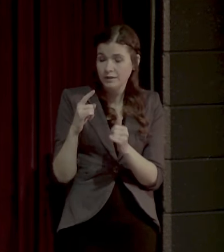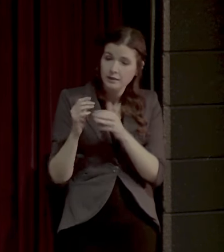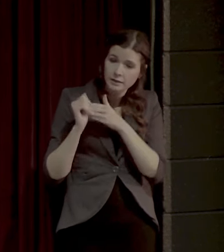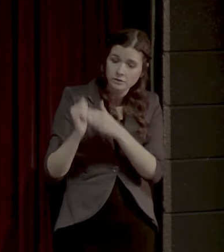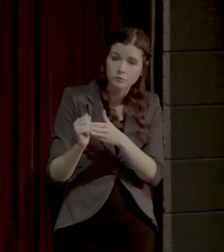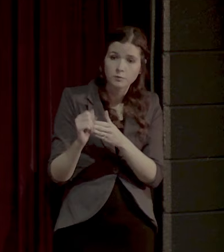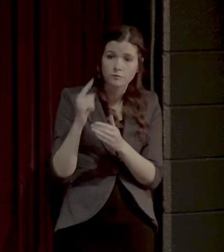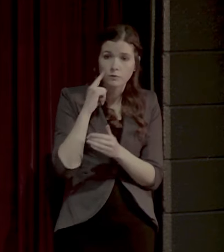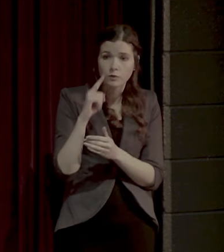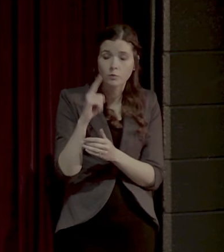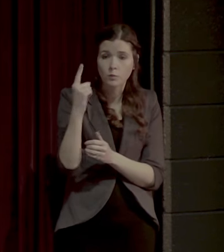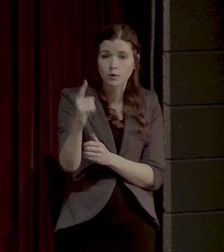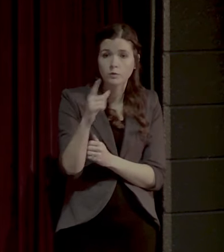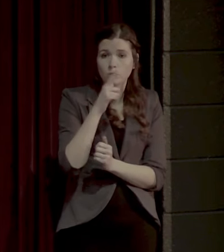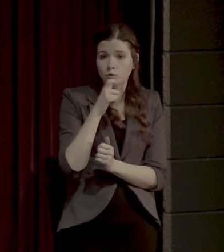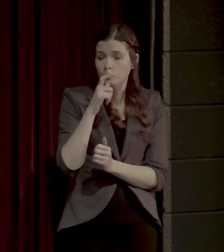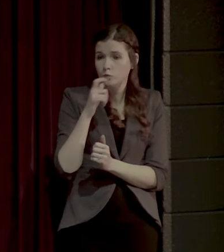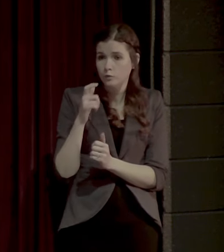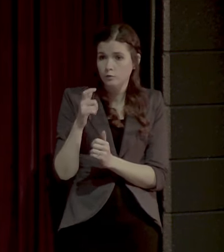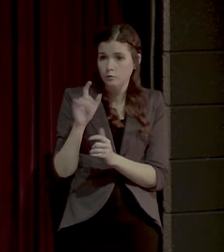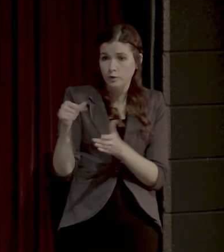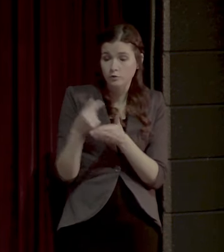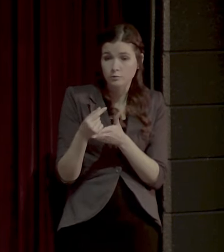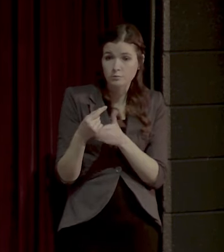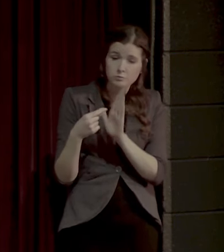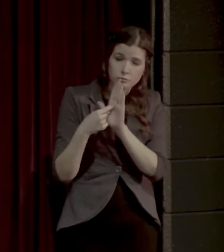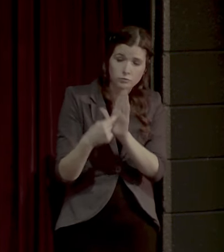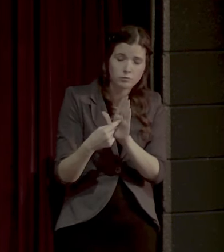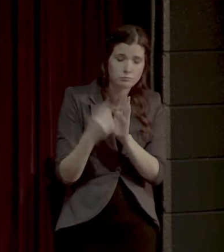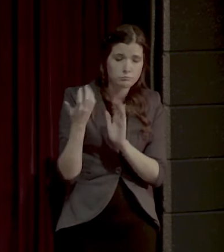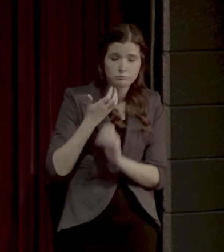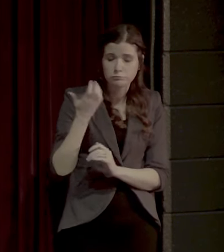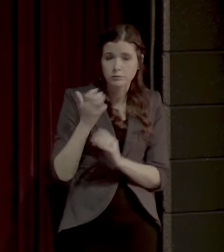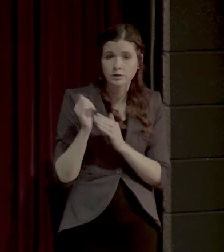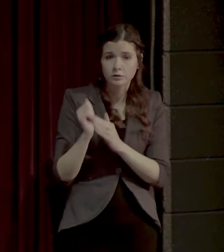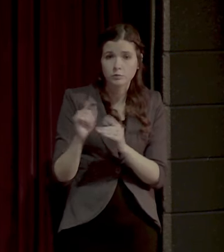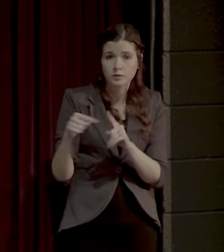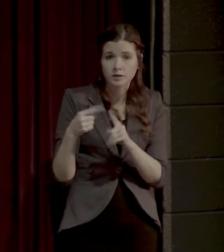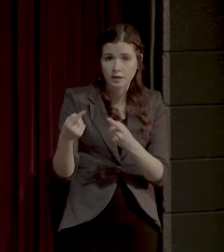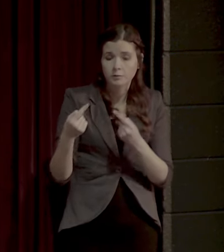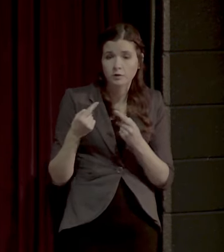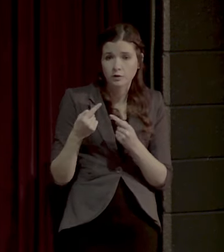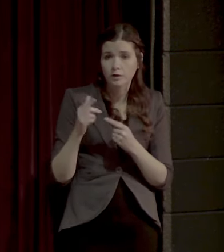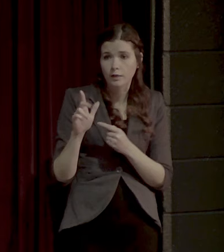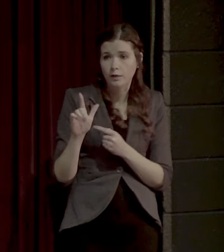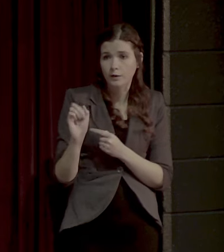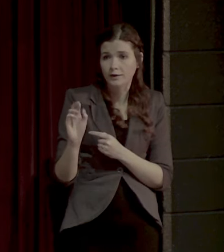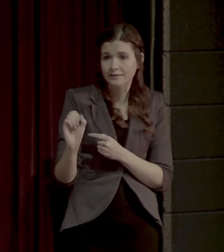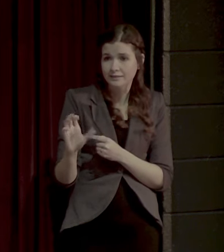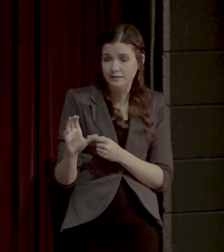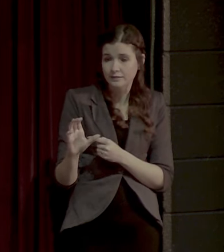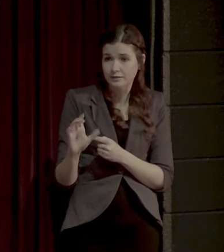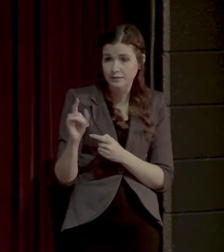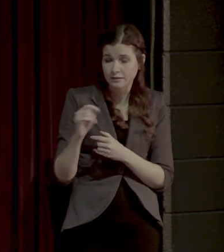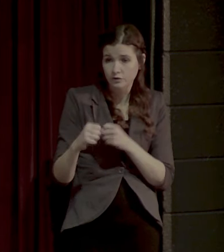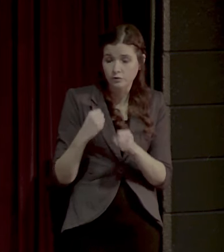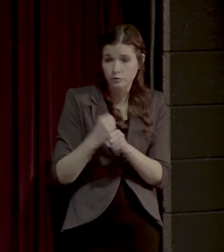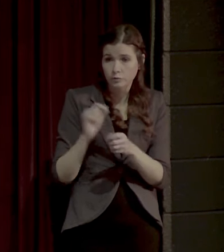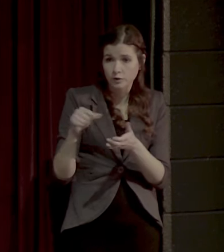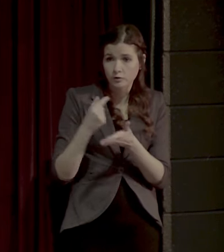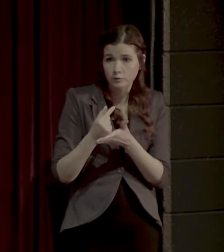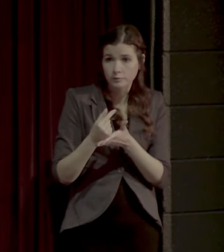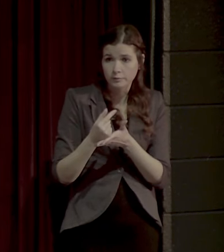to the one Who's Who graduate that demonstrated outstanding leadership while attending Lake Region State College. This year's